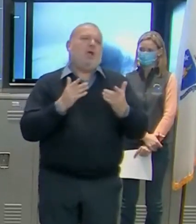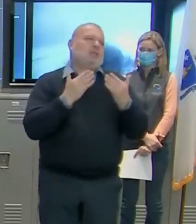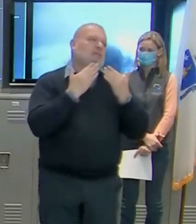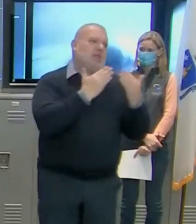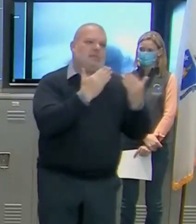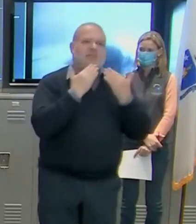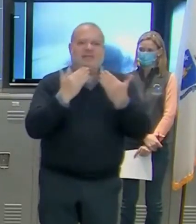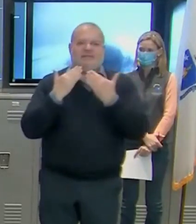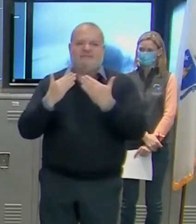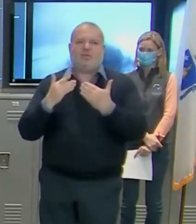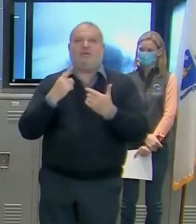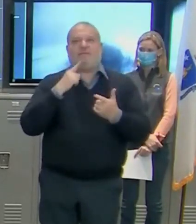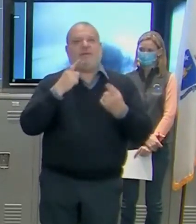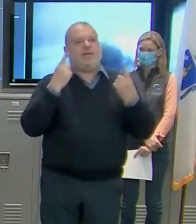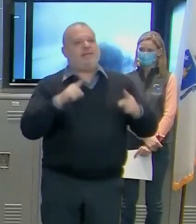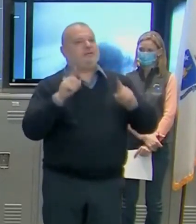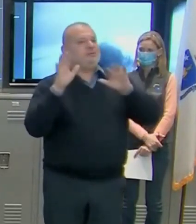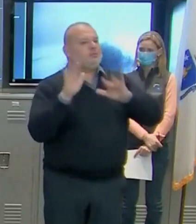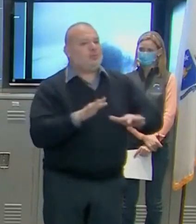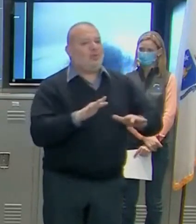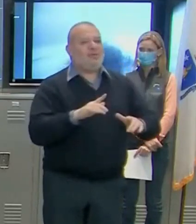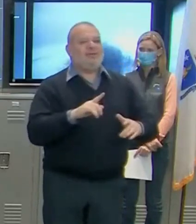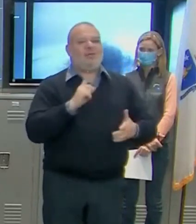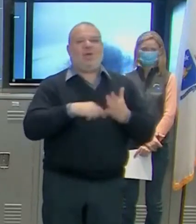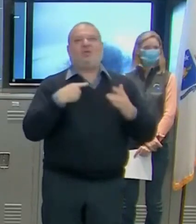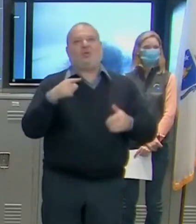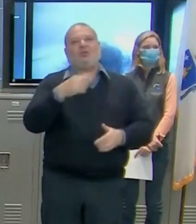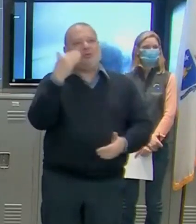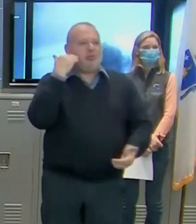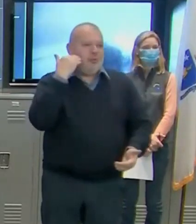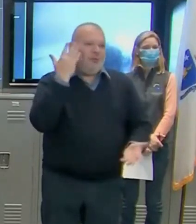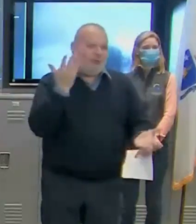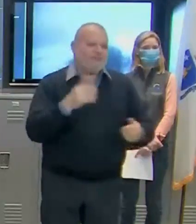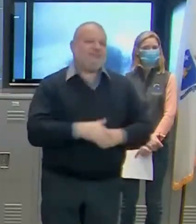intense, exactly what we thought it would be. And as a result, we're in much better shape